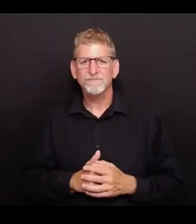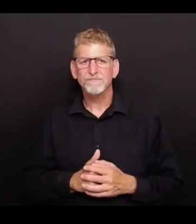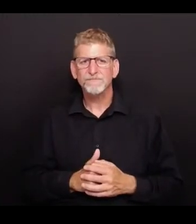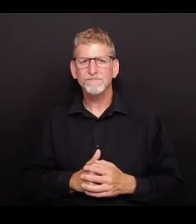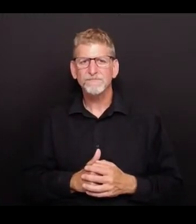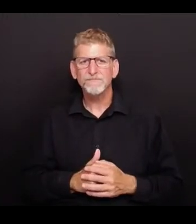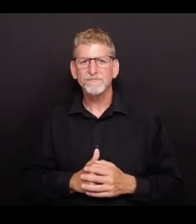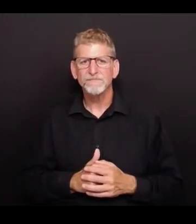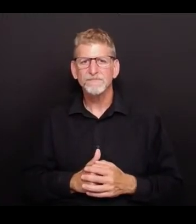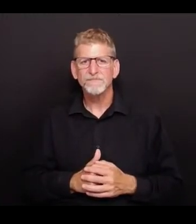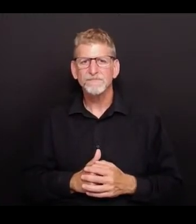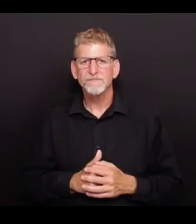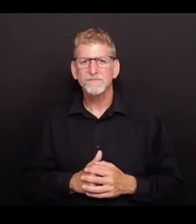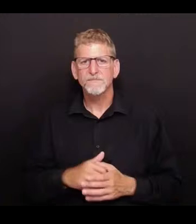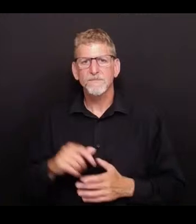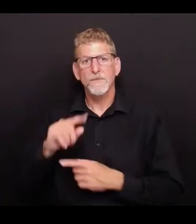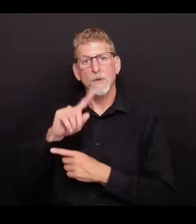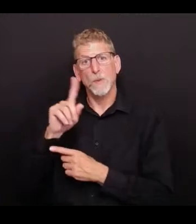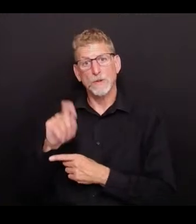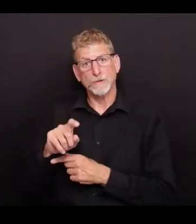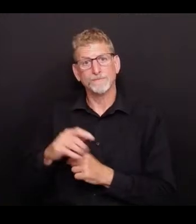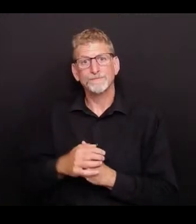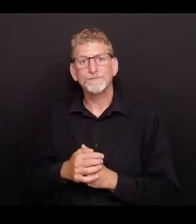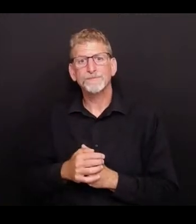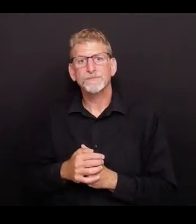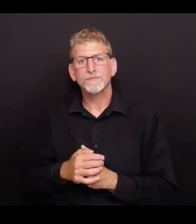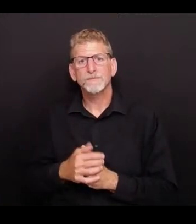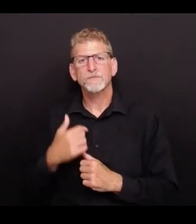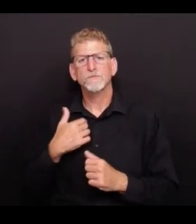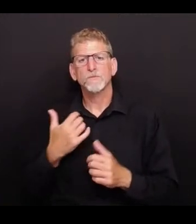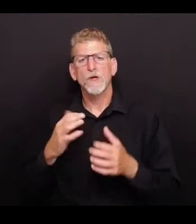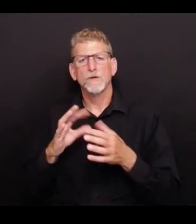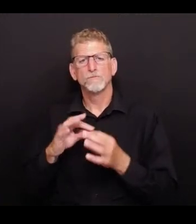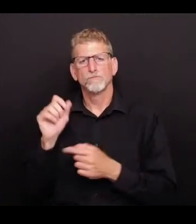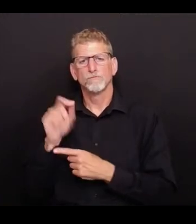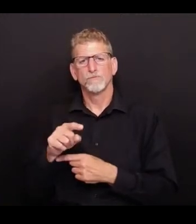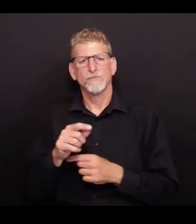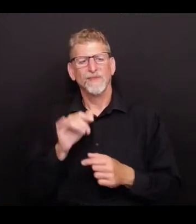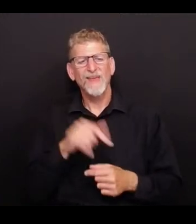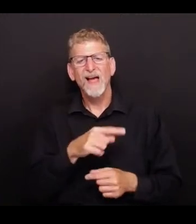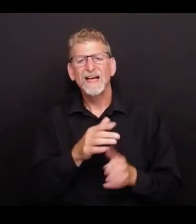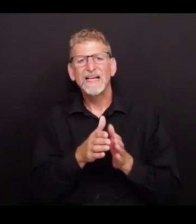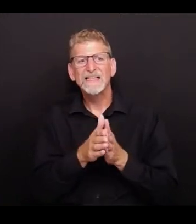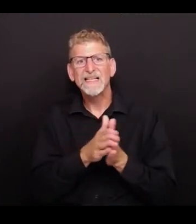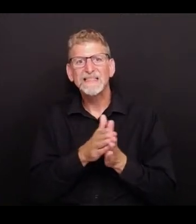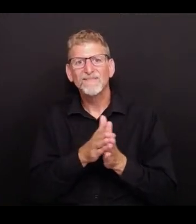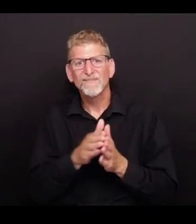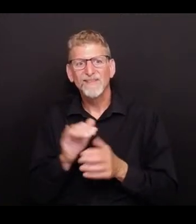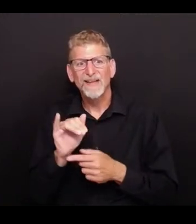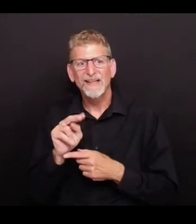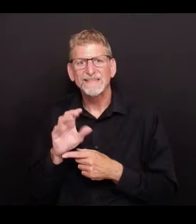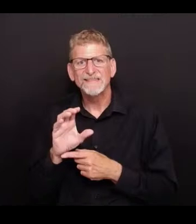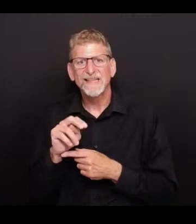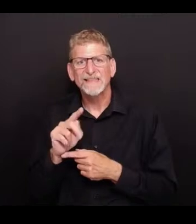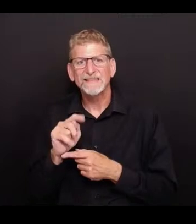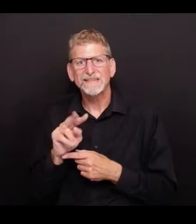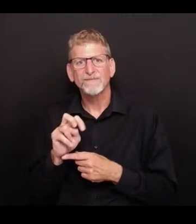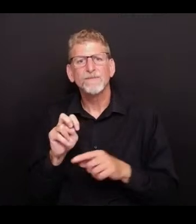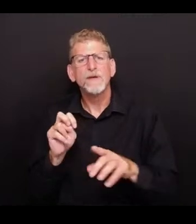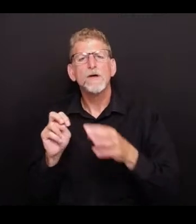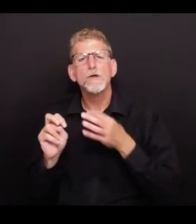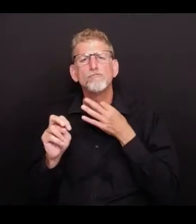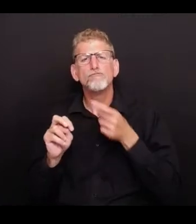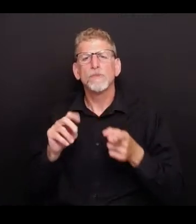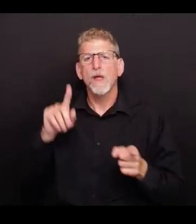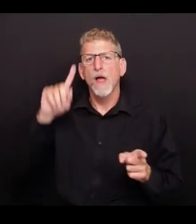And Doctor, thanks for teeing me up on my follow-up question regarding incentives. There's been some discussion of whether the governor and state leaders will roll out